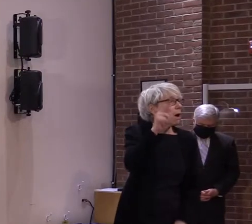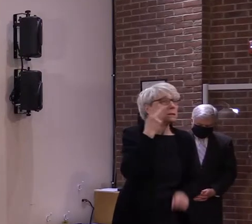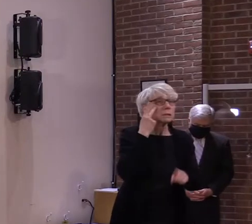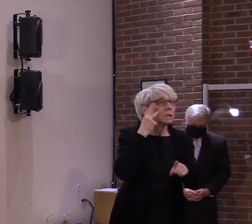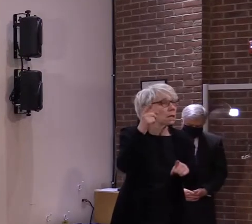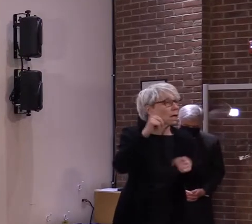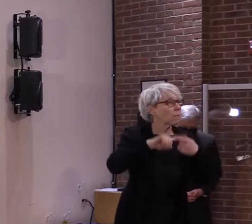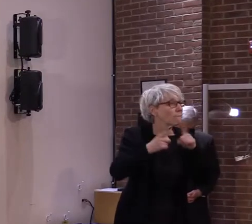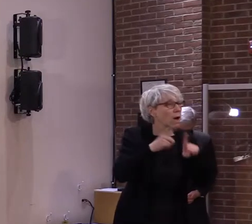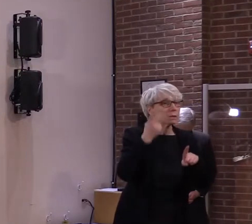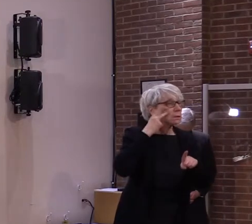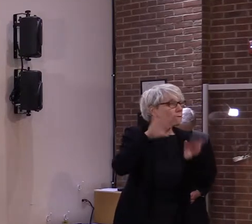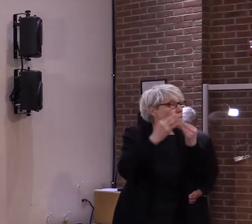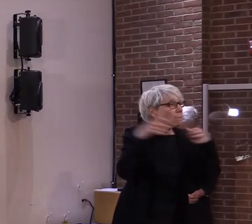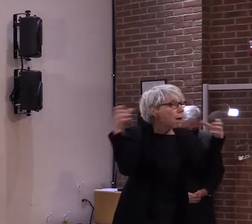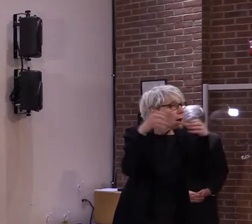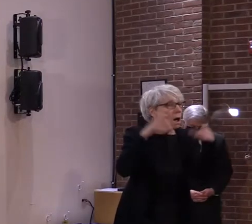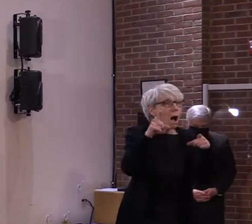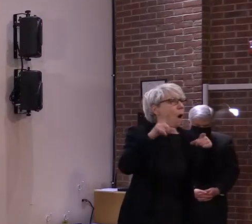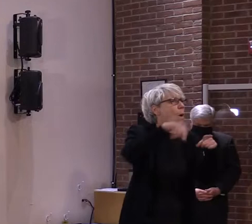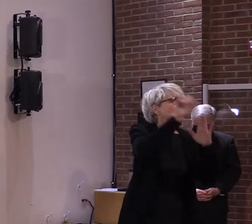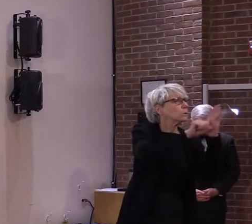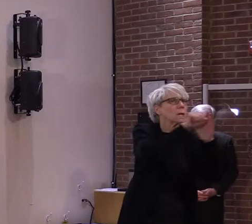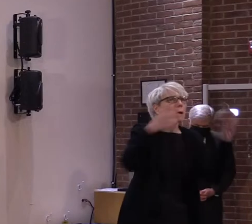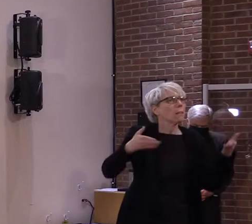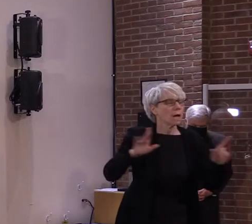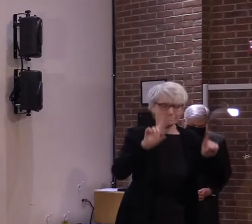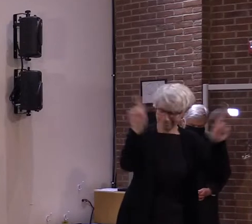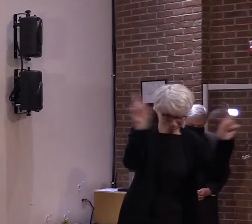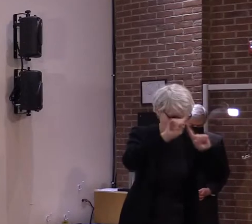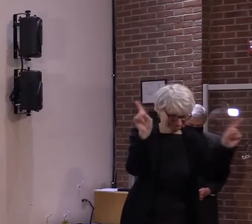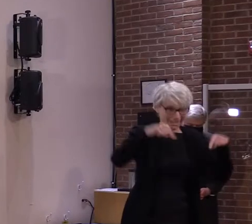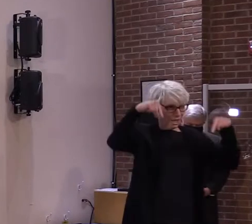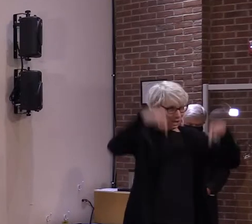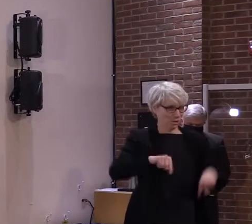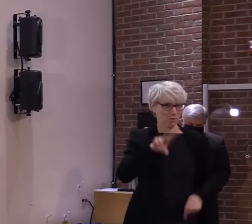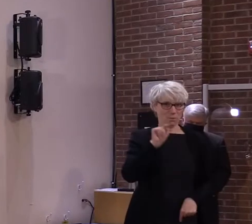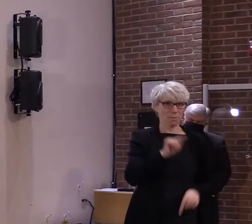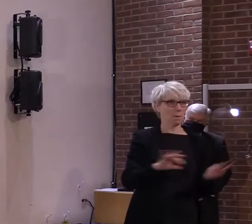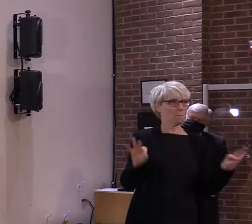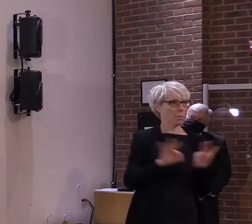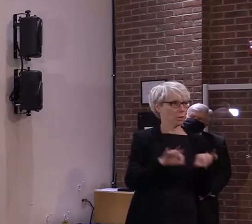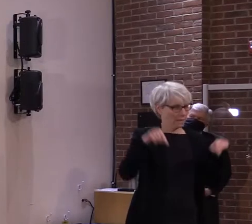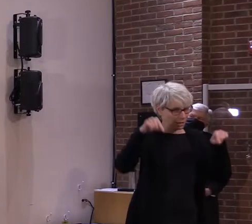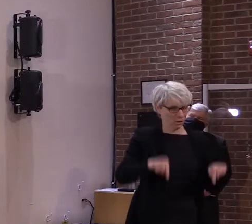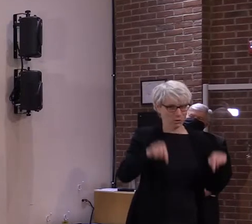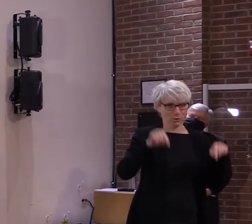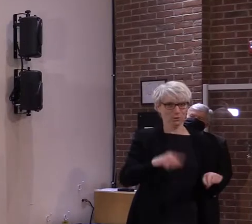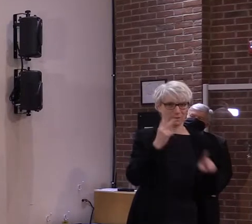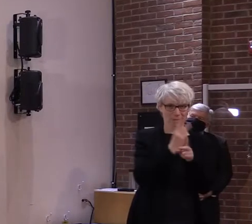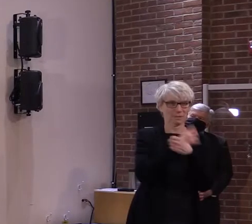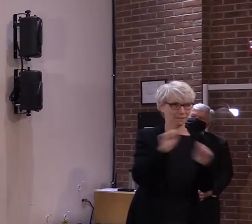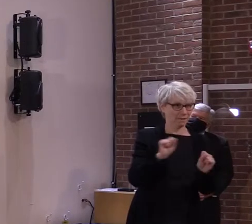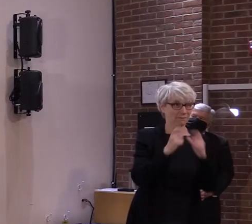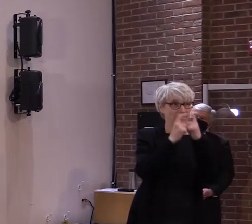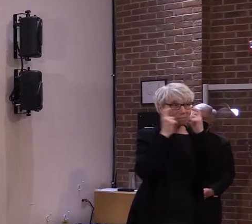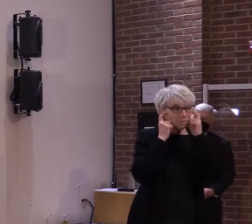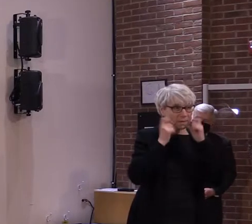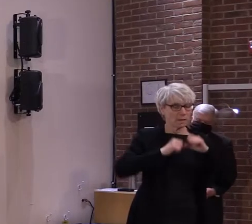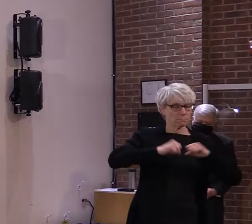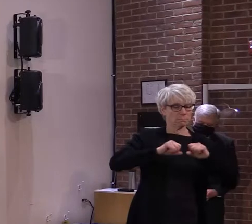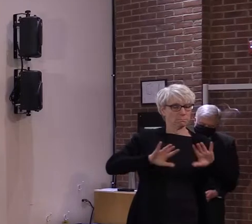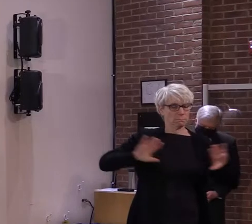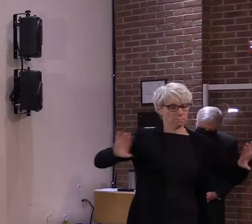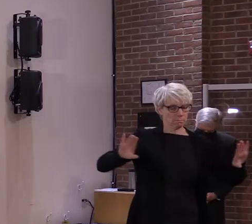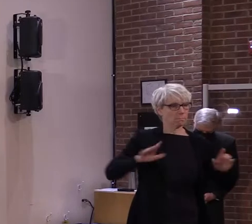in other states. What matters is what we do right here, right now, wearing our masks, keeping our distance,